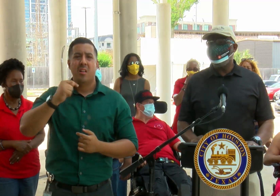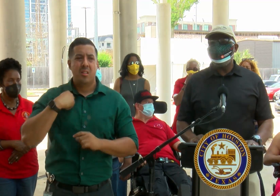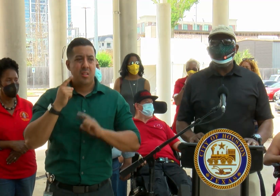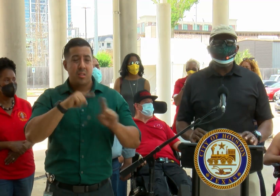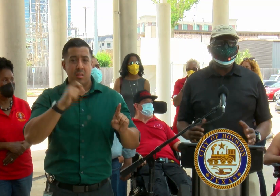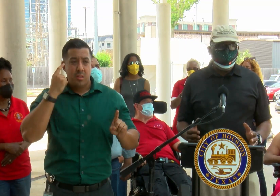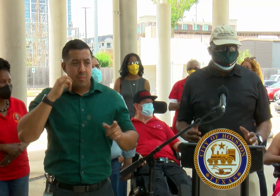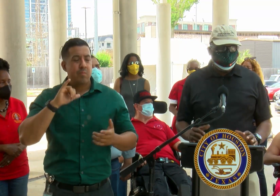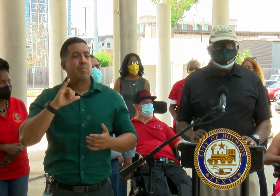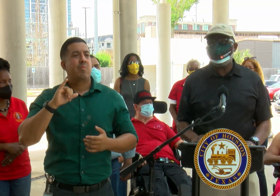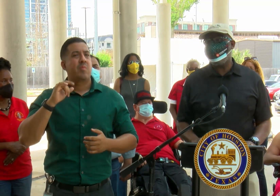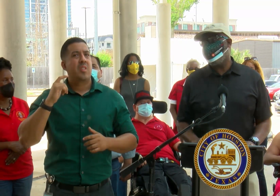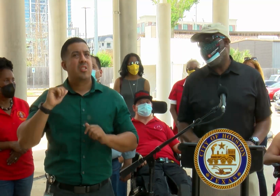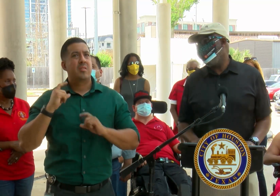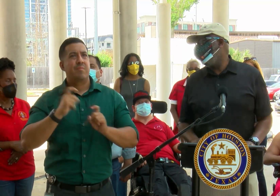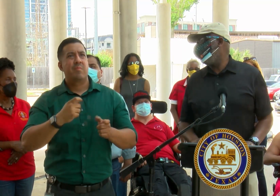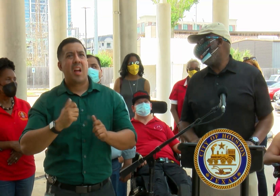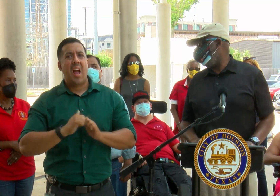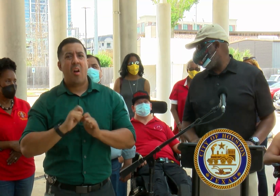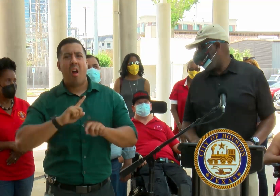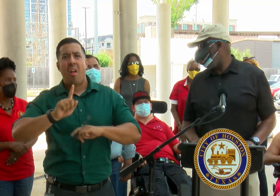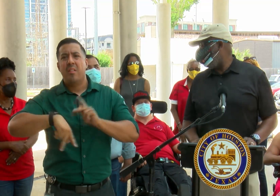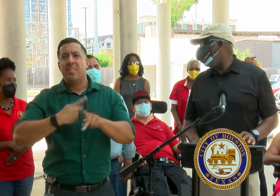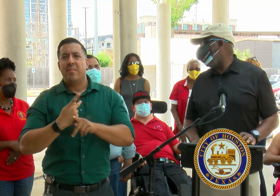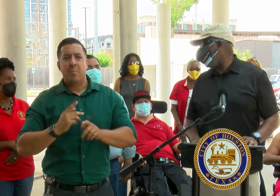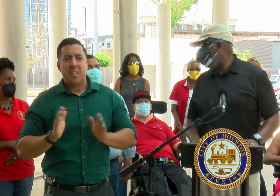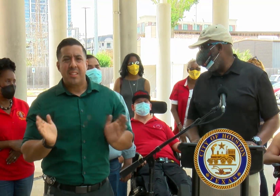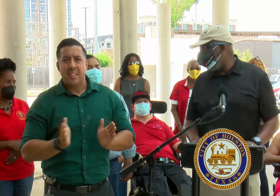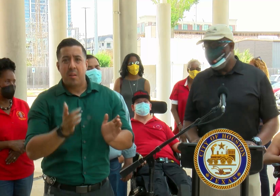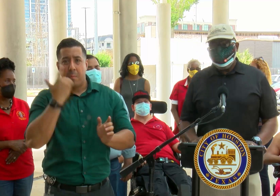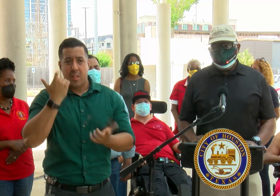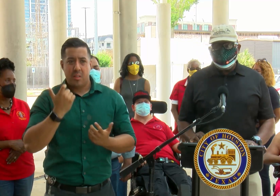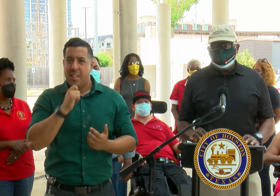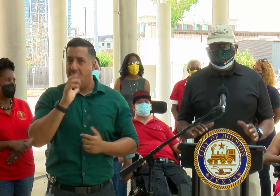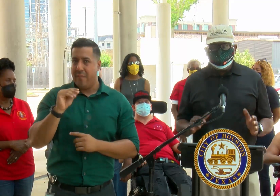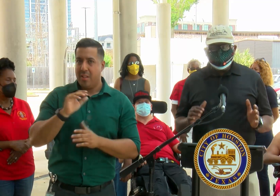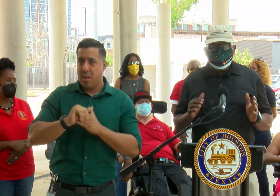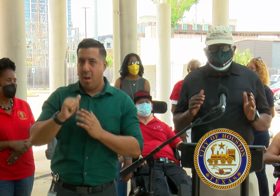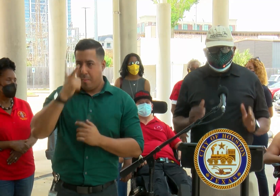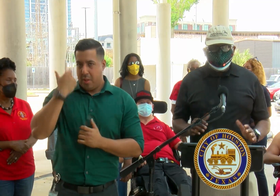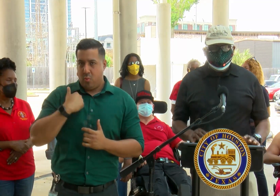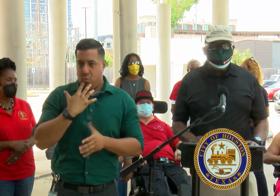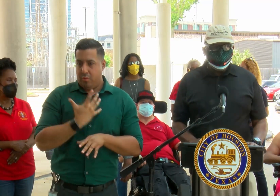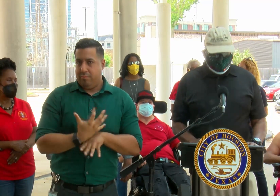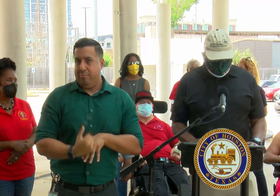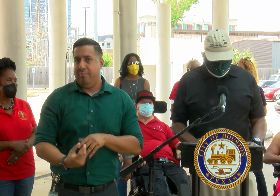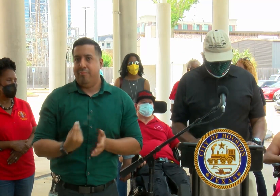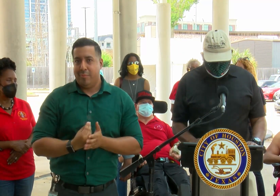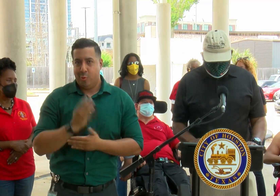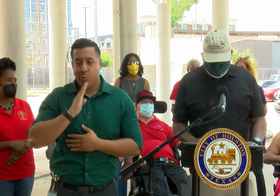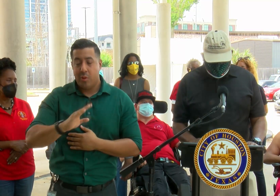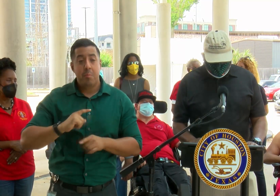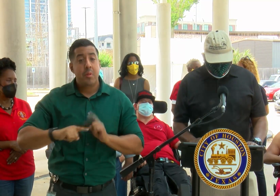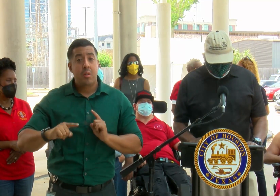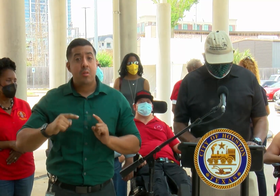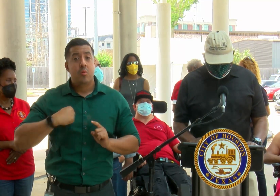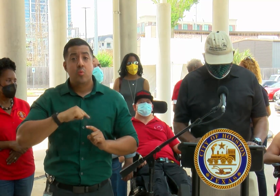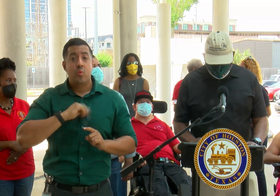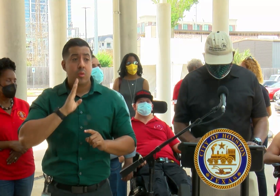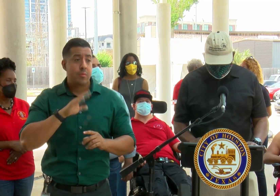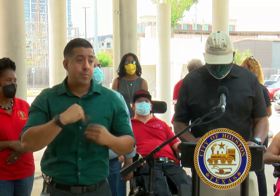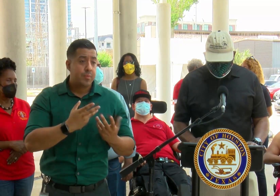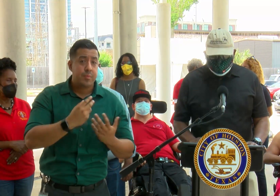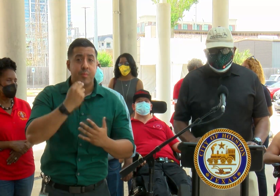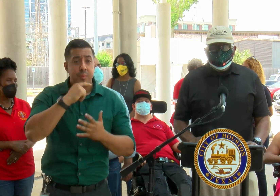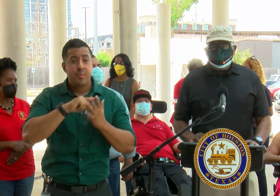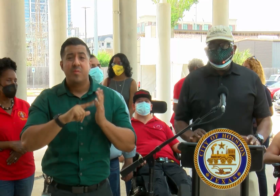provide other incentives, not $50 gift certificates, because we'll run out of money. But we will do that because it's very